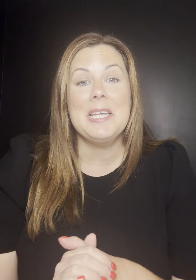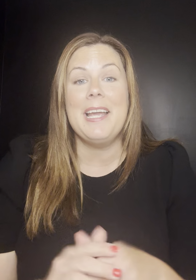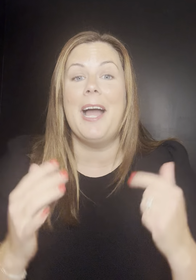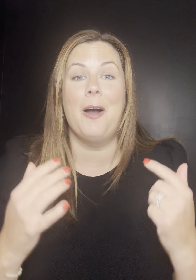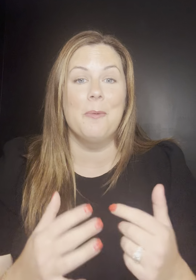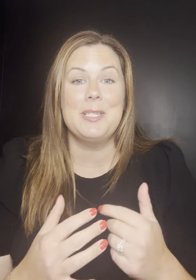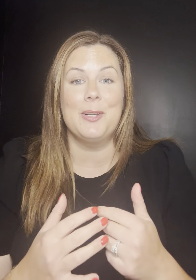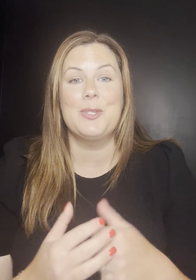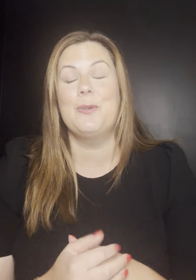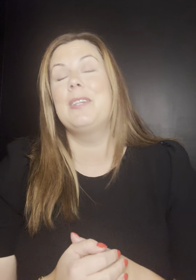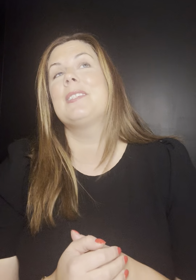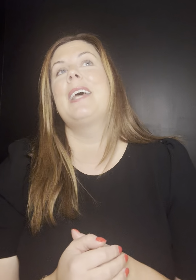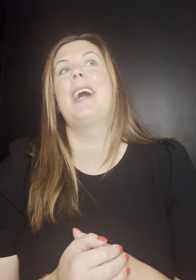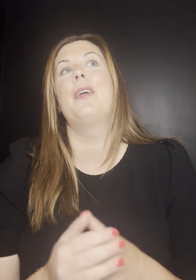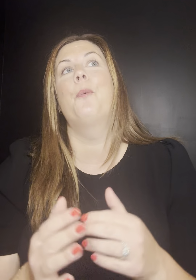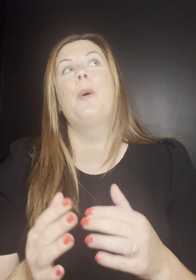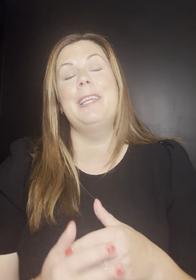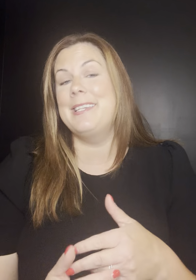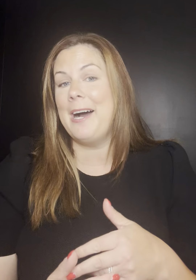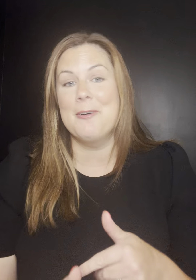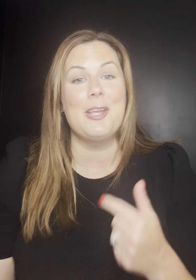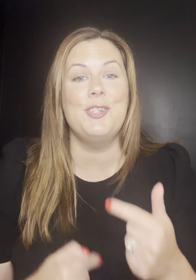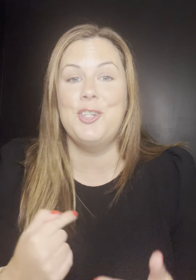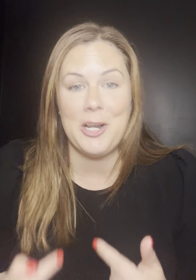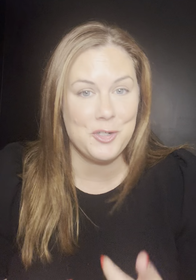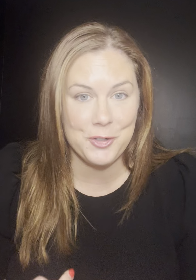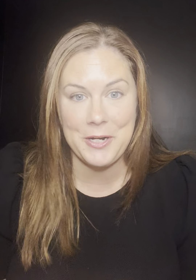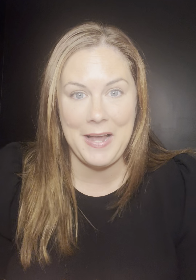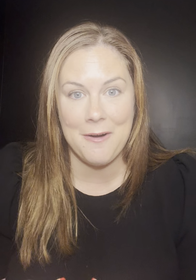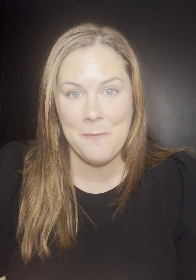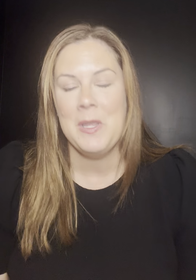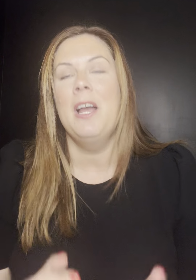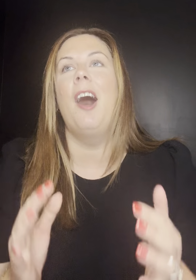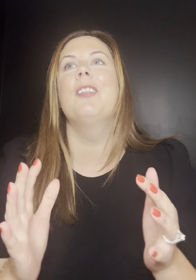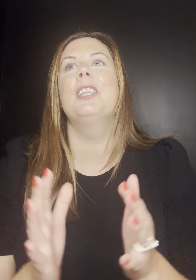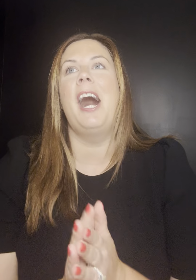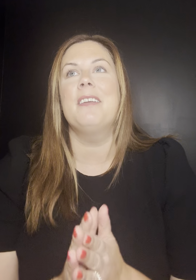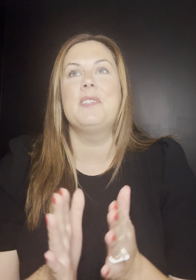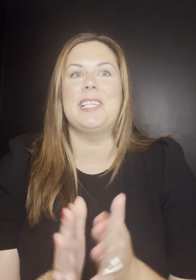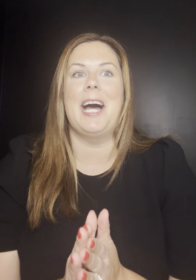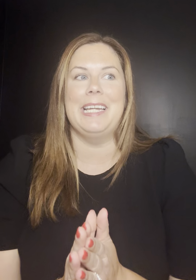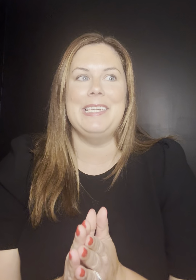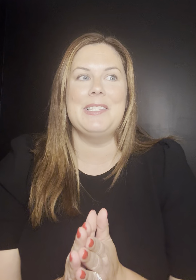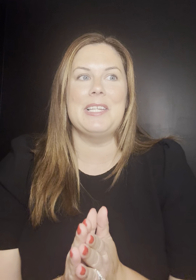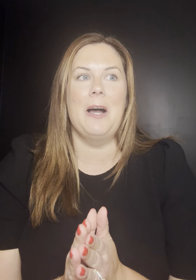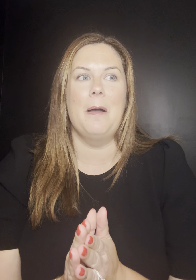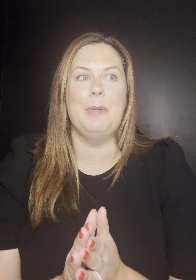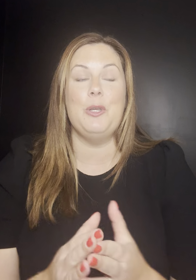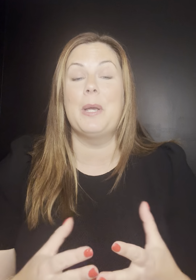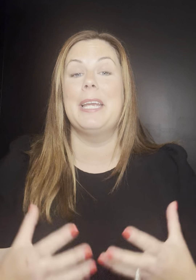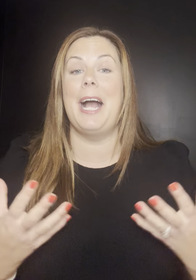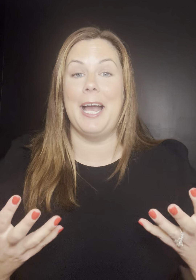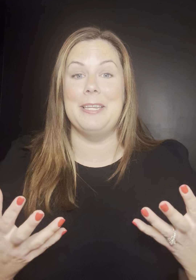I always tell students that when in doubt, gesture it out. A lot of signs you can kind